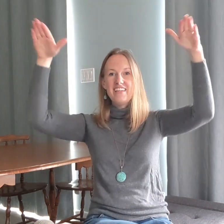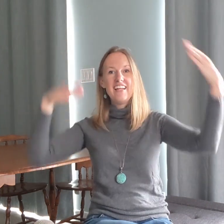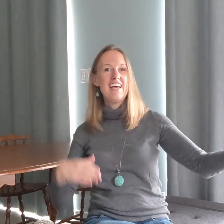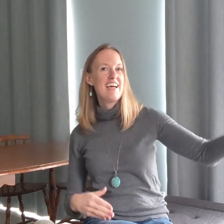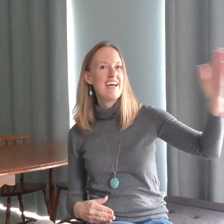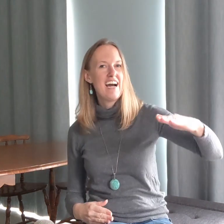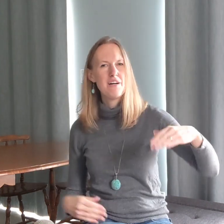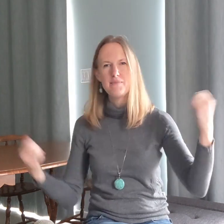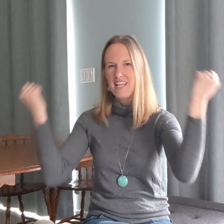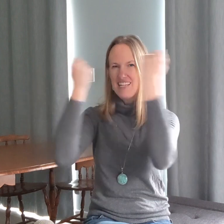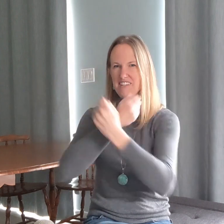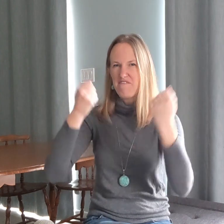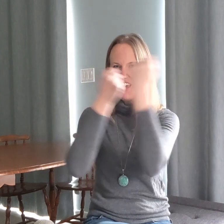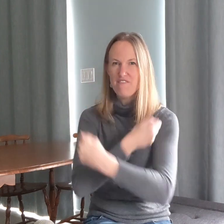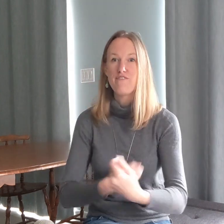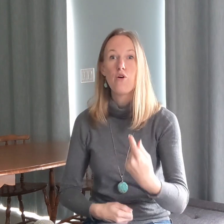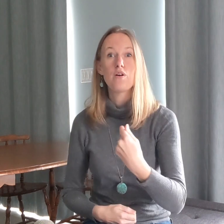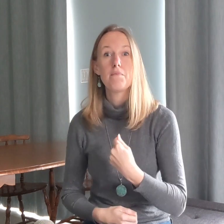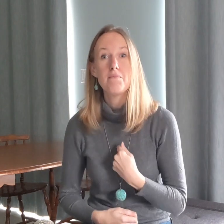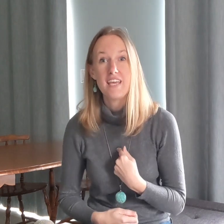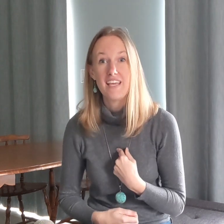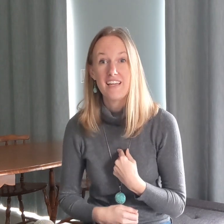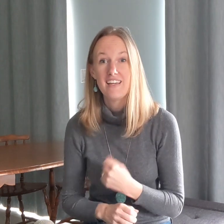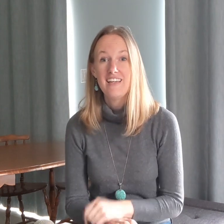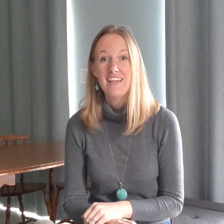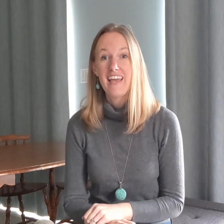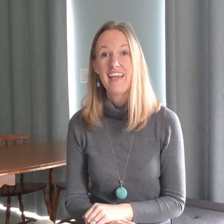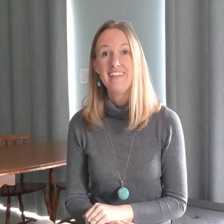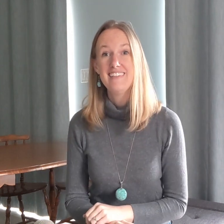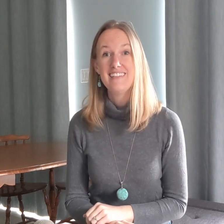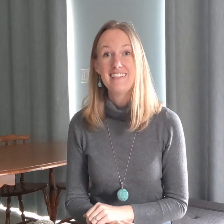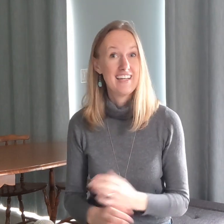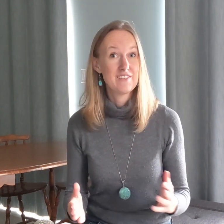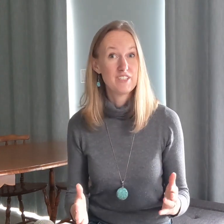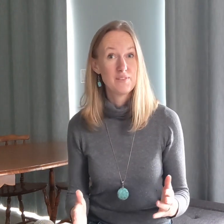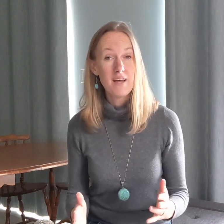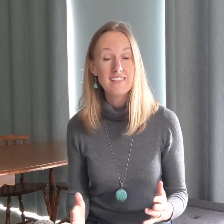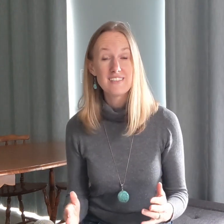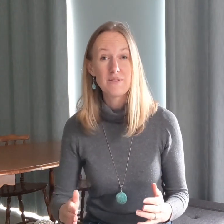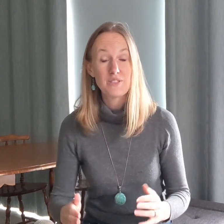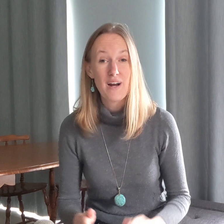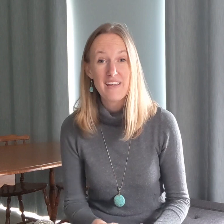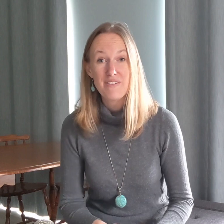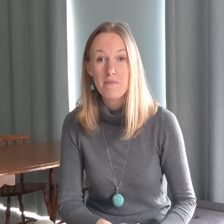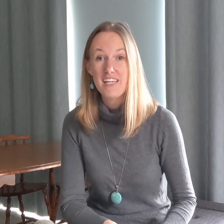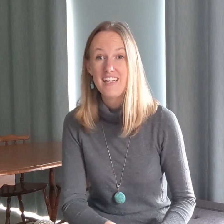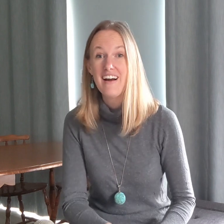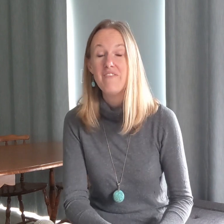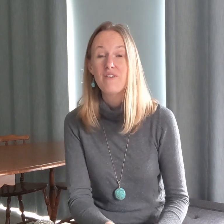comes to fight for me. Okay that's verse one so we'll try it from the beginning all four